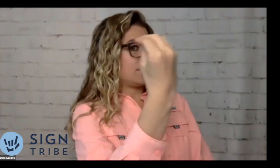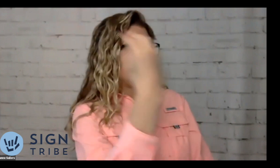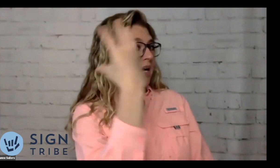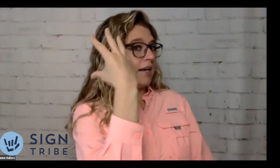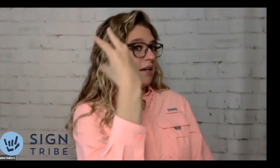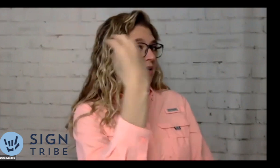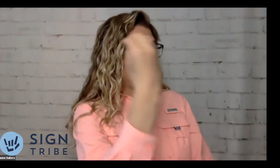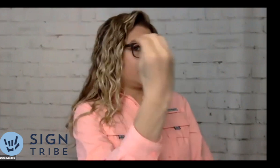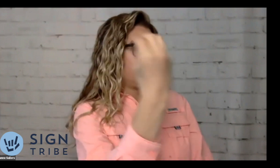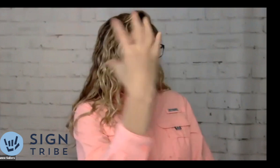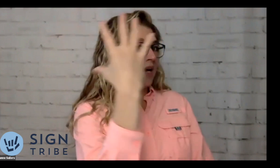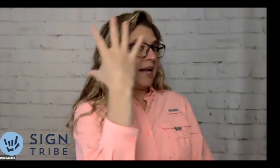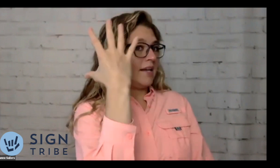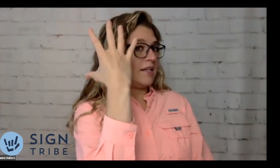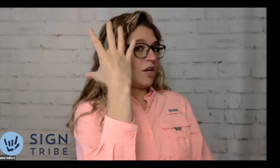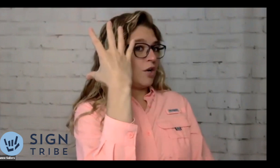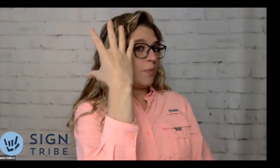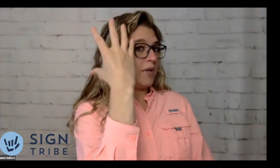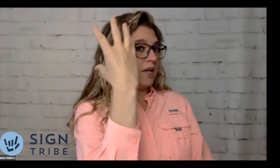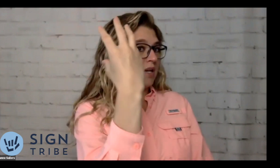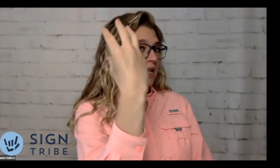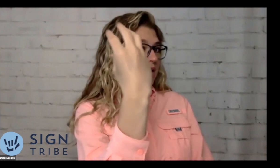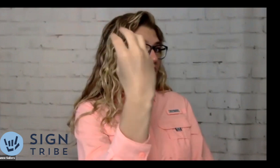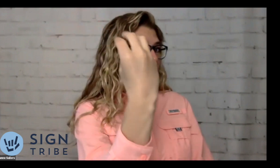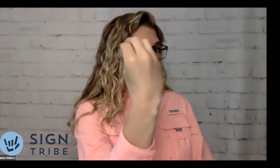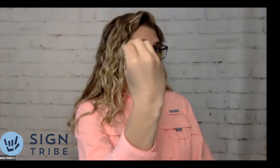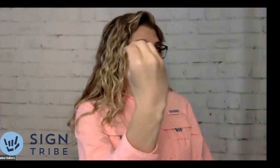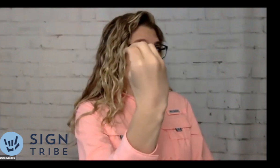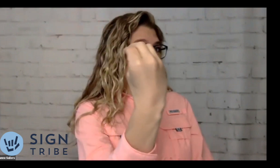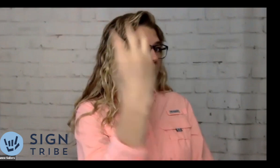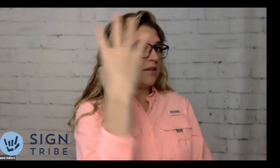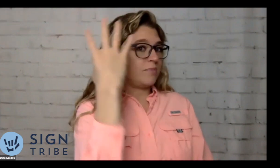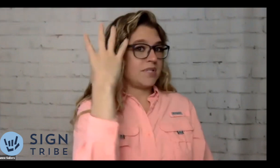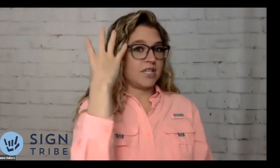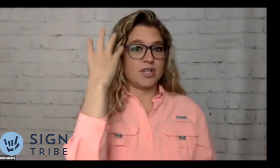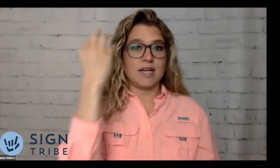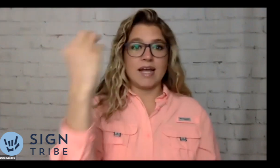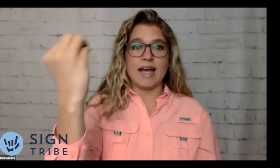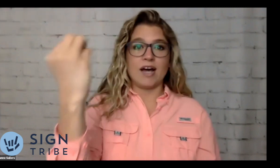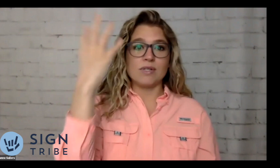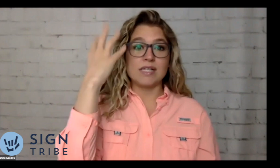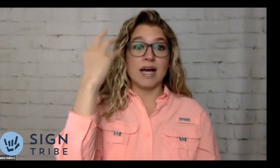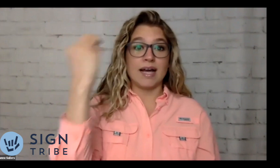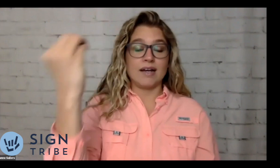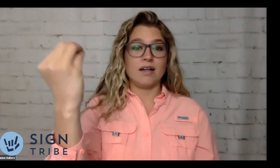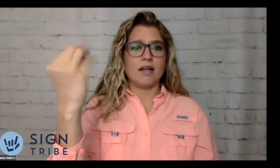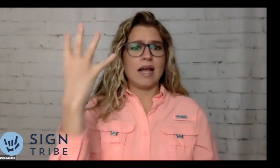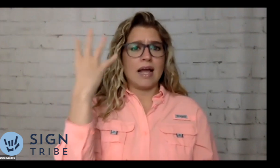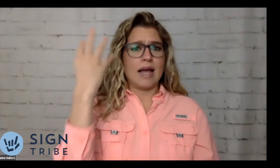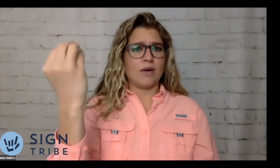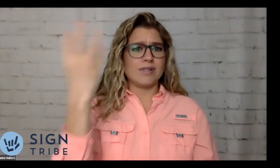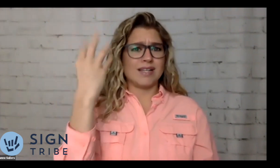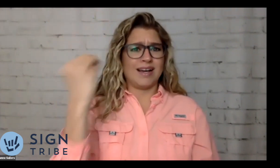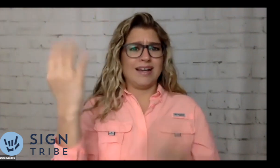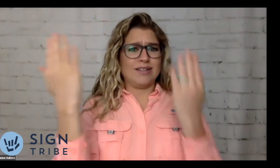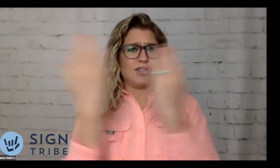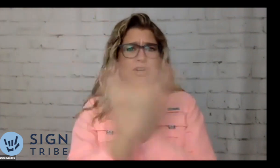Outside. Your hand is open and then closed to the end position. Outside. Outside, dark.